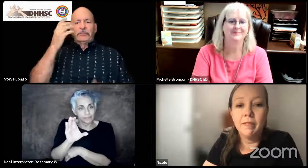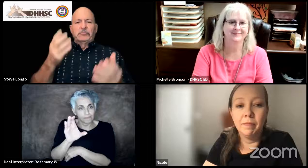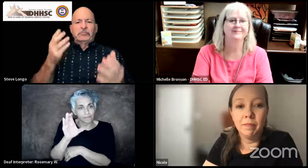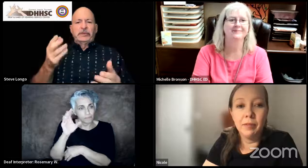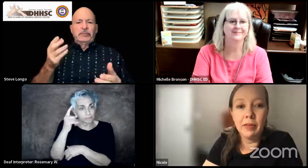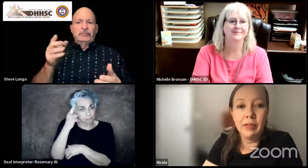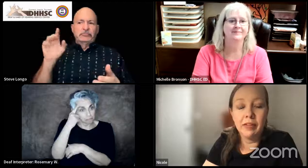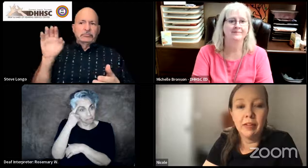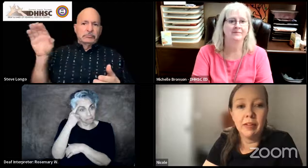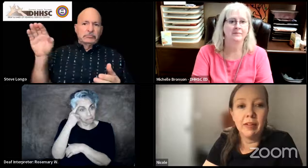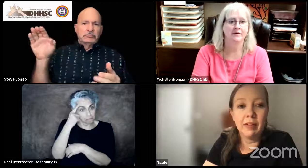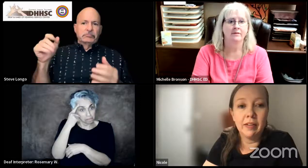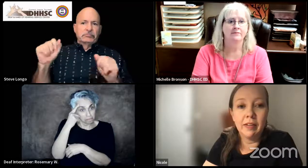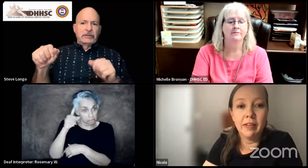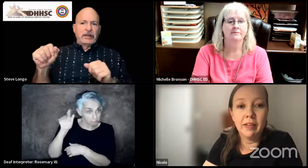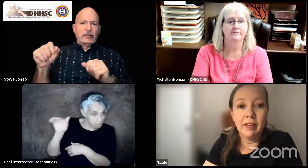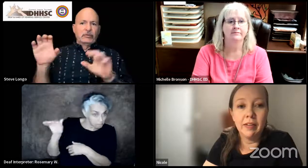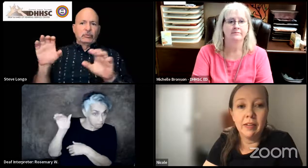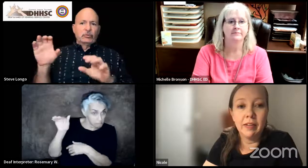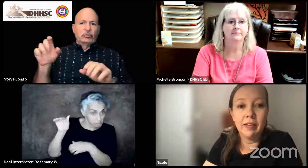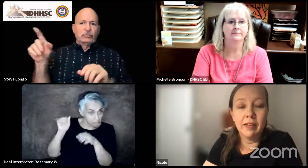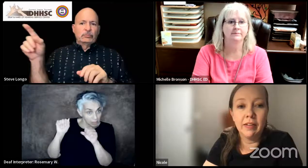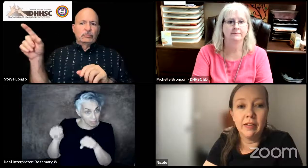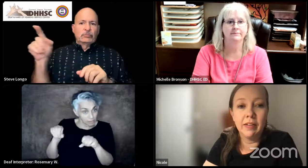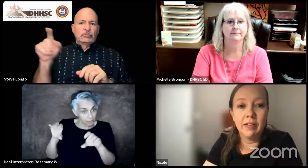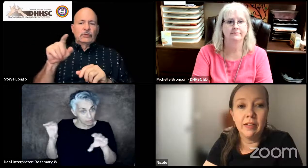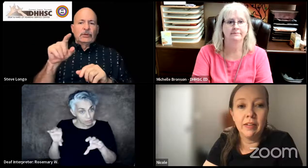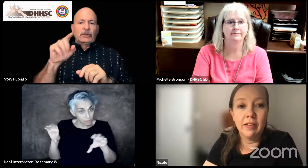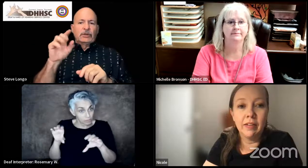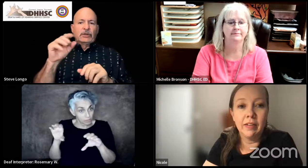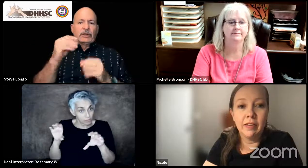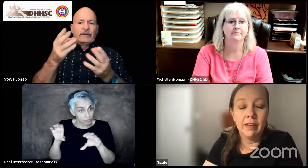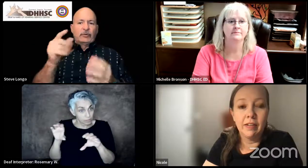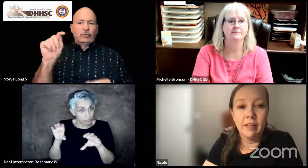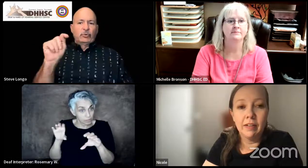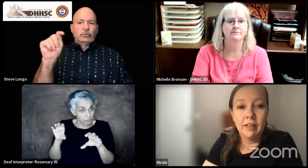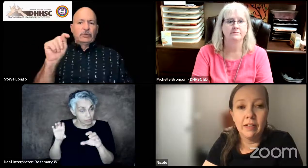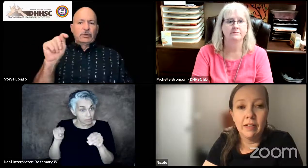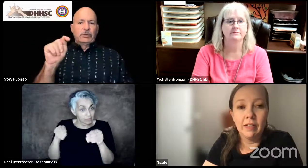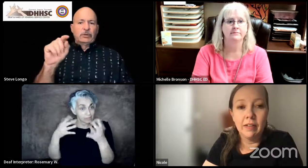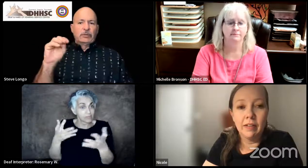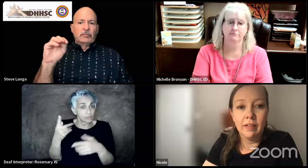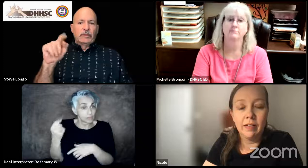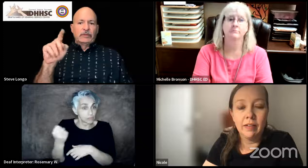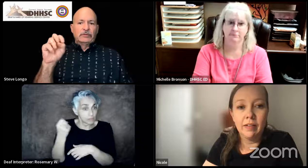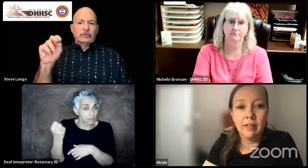to DHHSC. So maybe we can